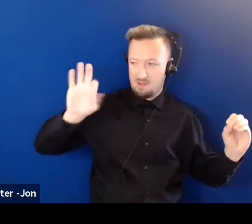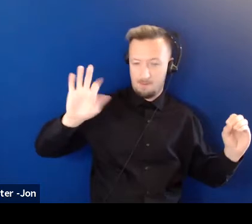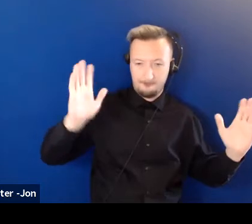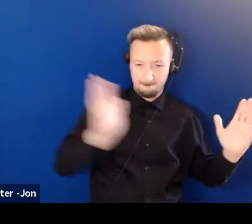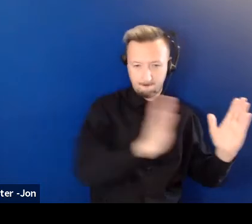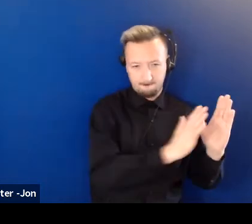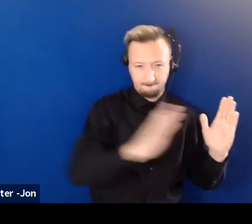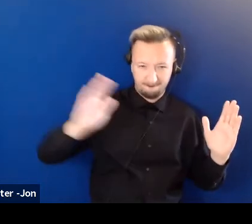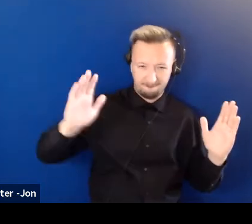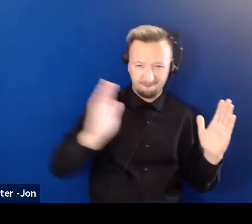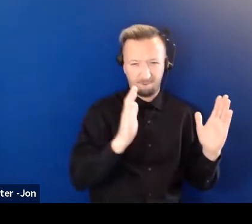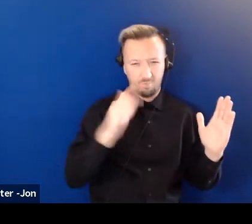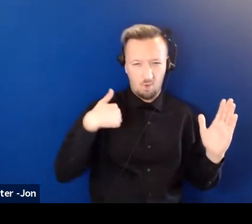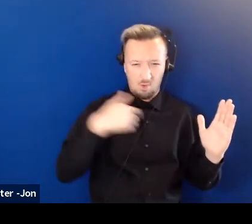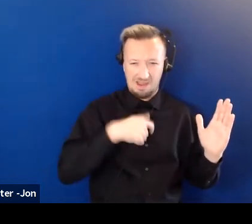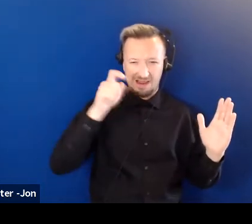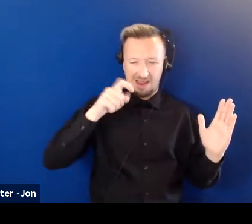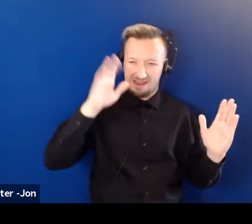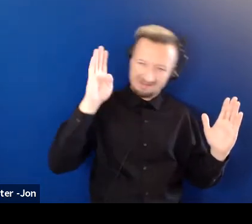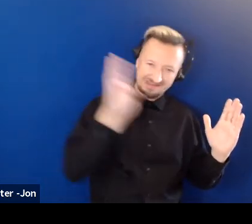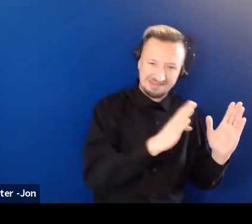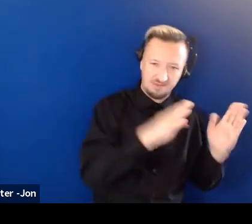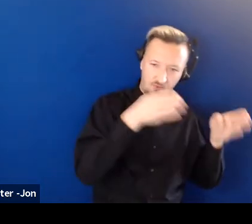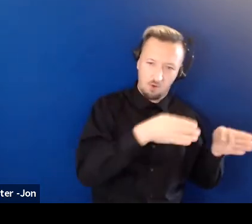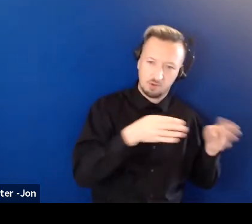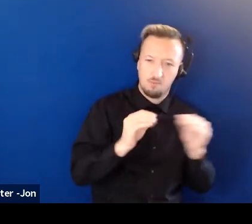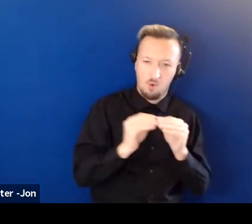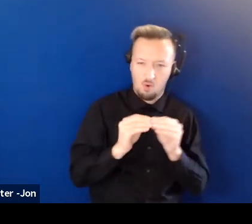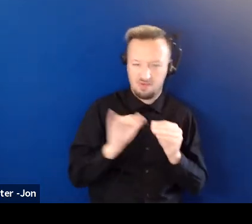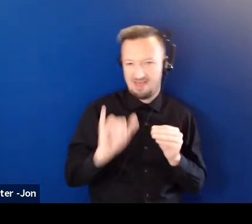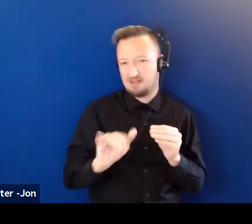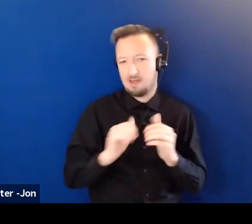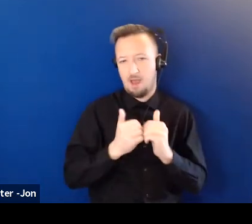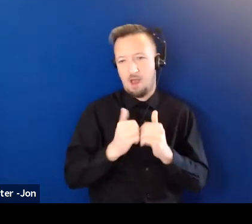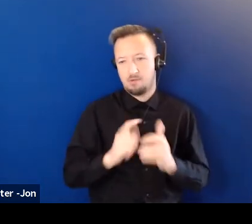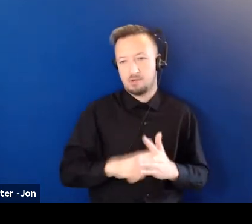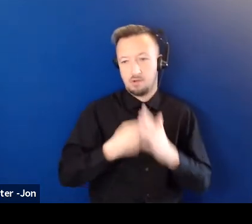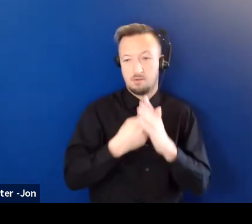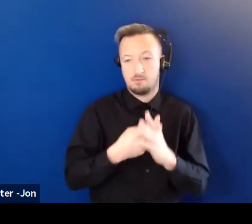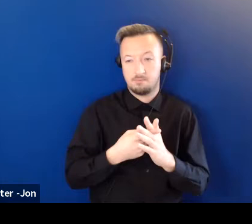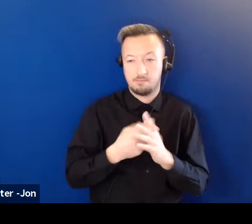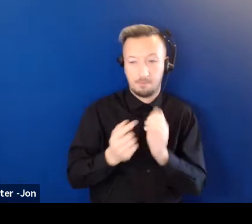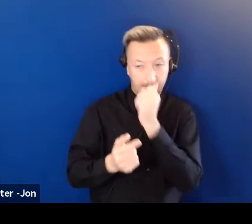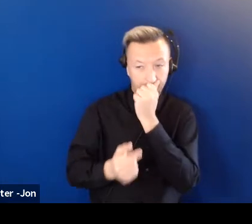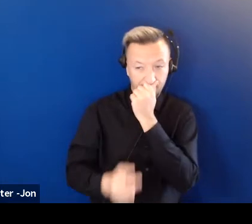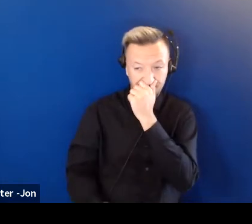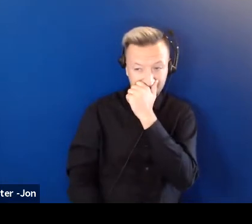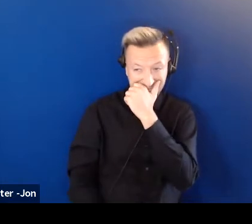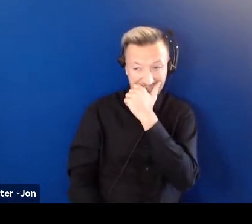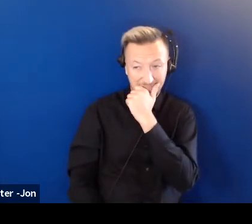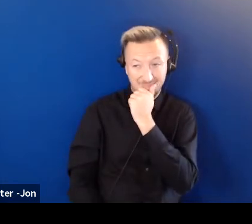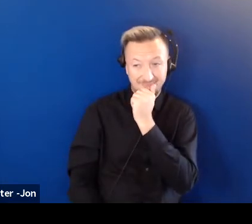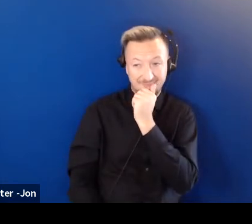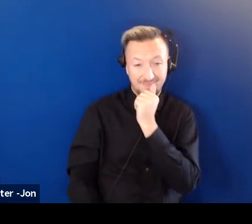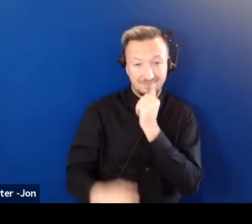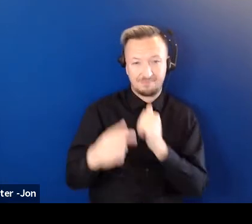we were kind of like, we need to do more. So that was kind of where we got started. So I'm going to try and be